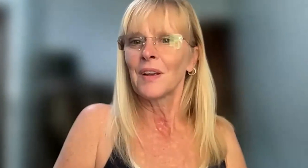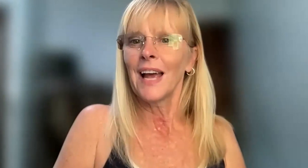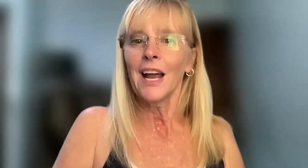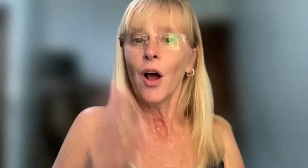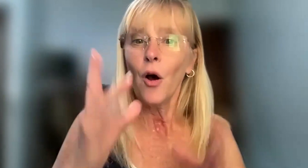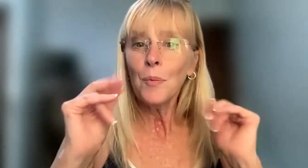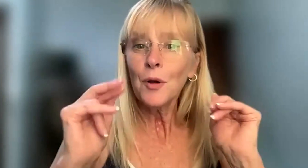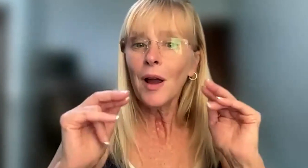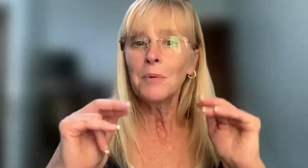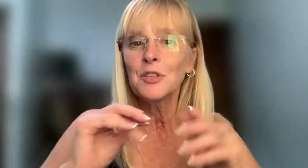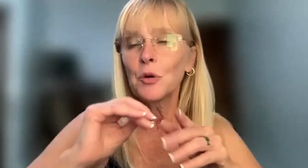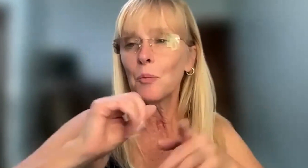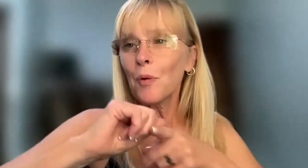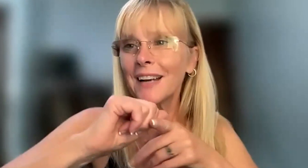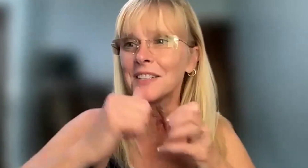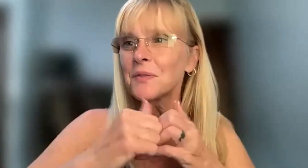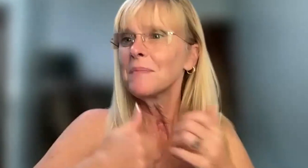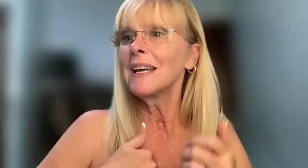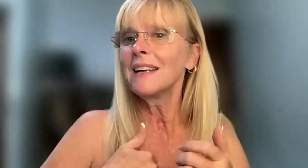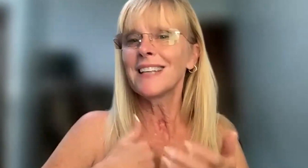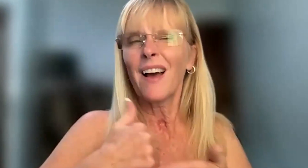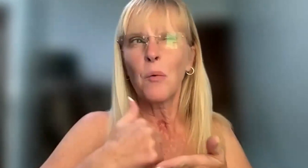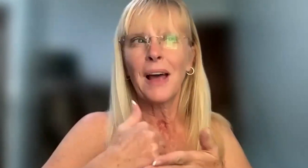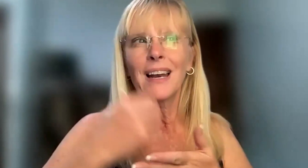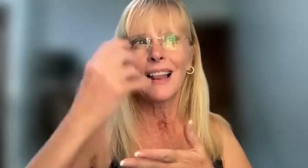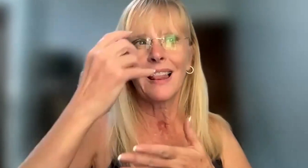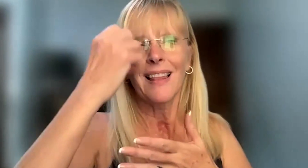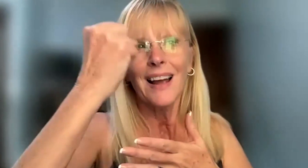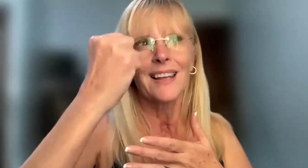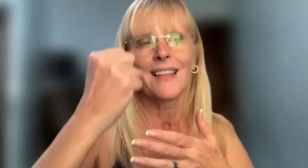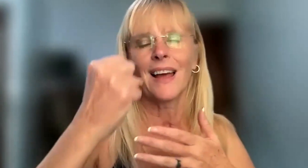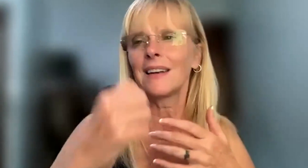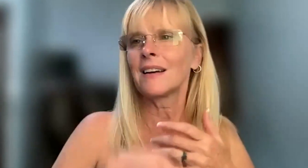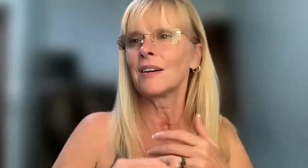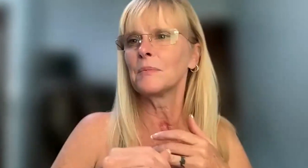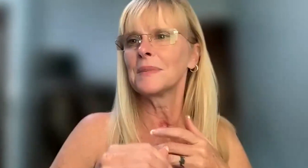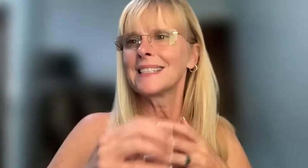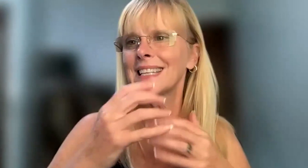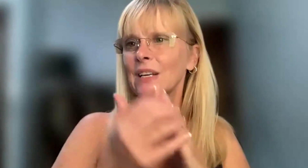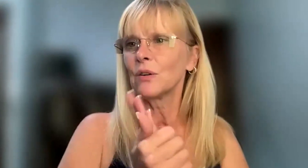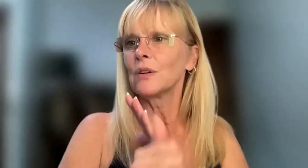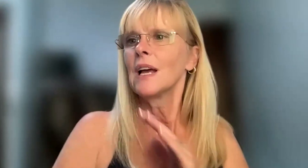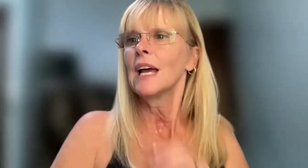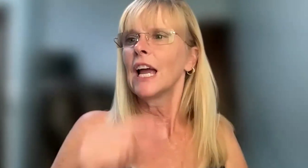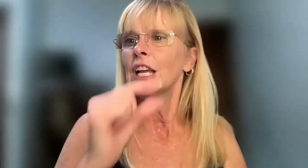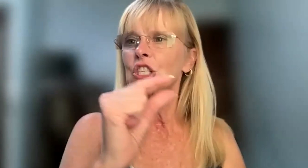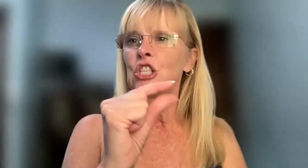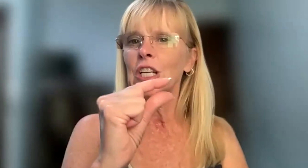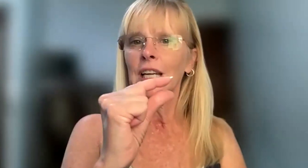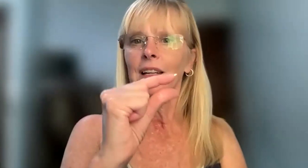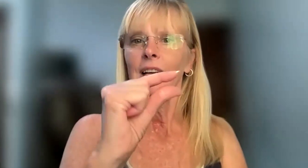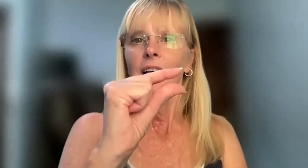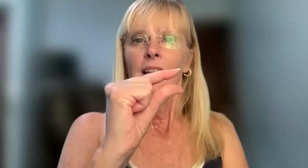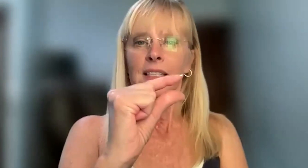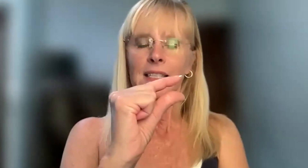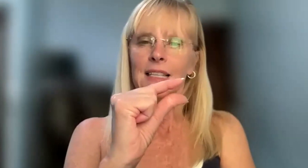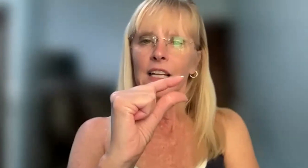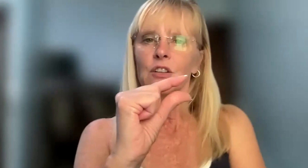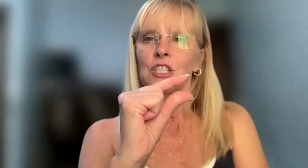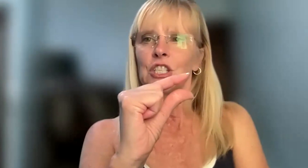Okay, and I hope you're able to practice with me to help kind of lock in that skill. In G, this is the letter